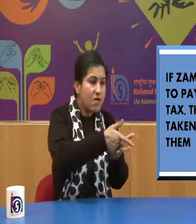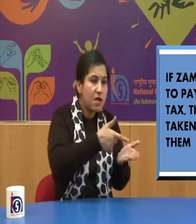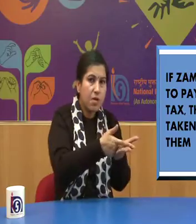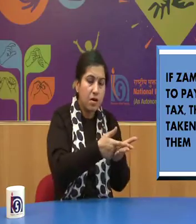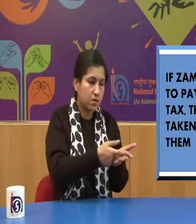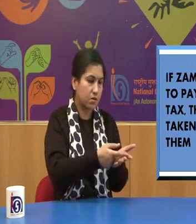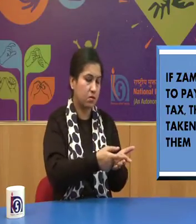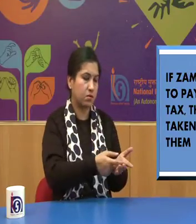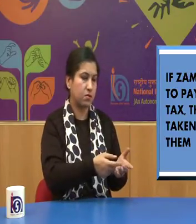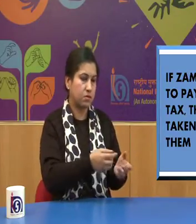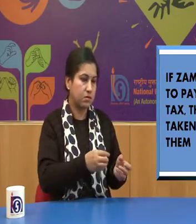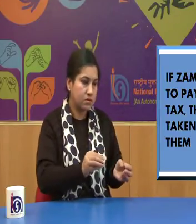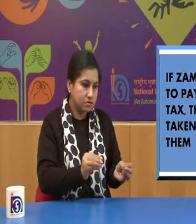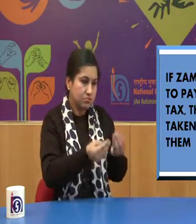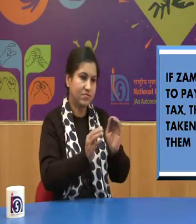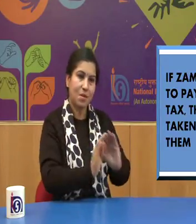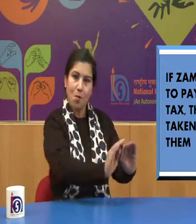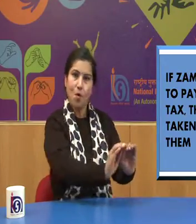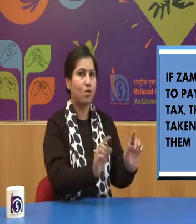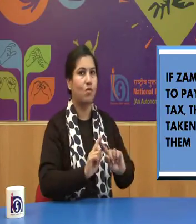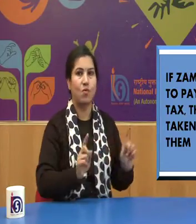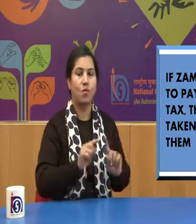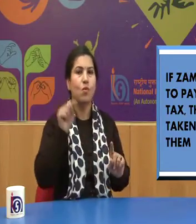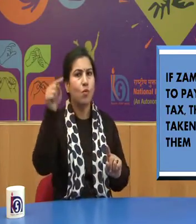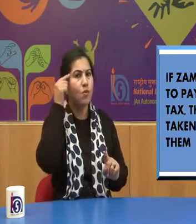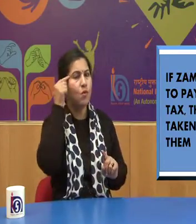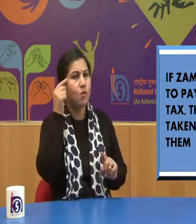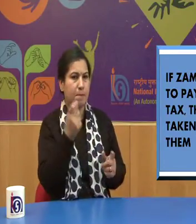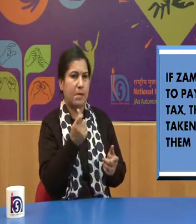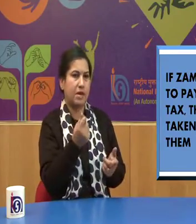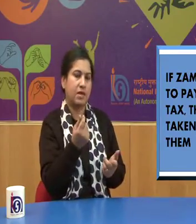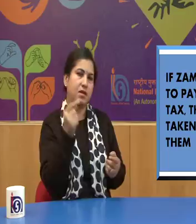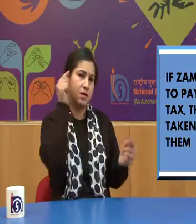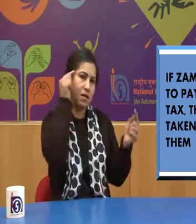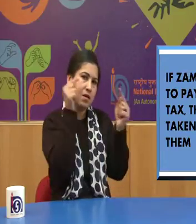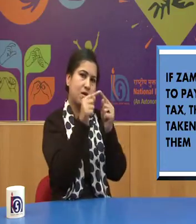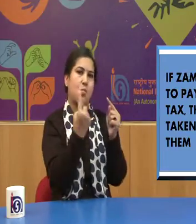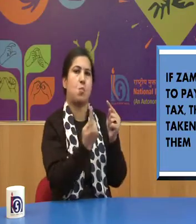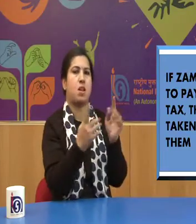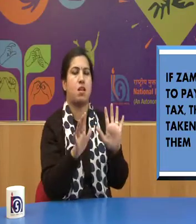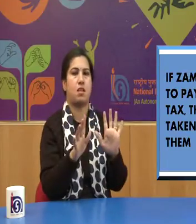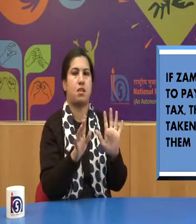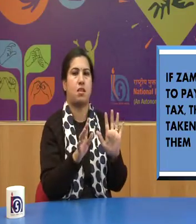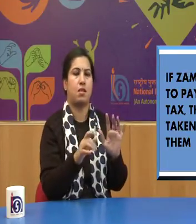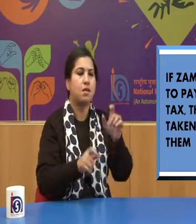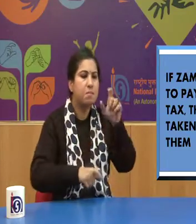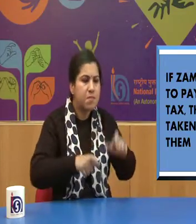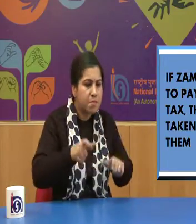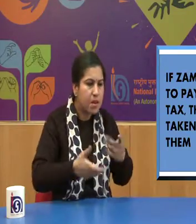because their only goal was to collect as much money as possible from the farmers.